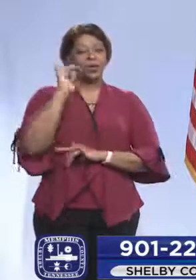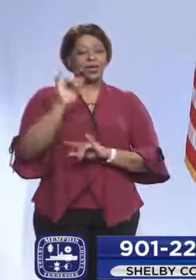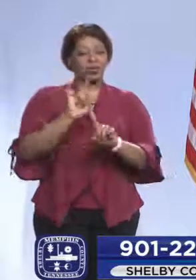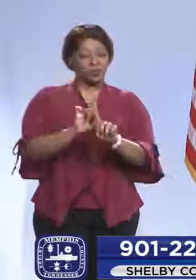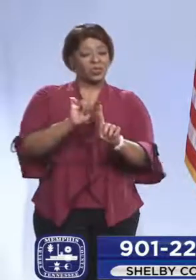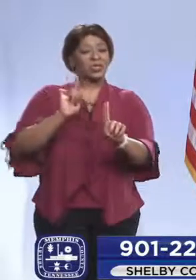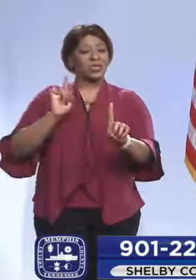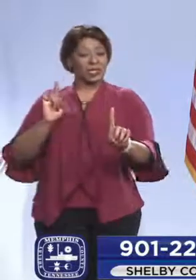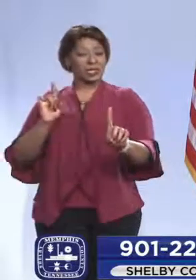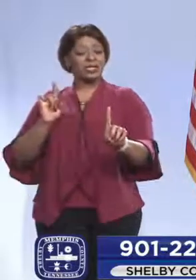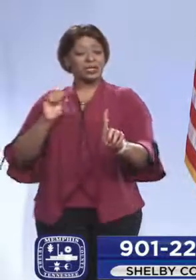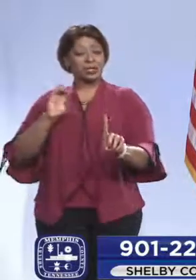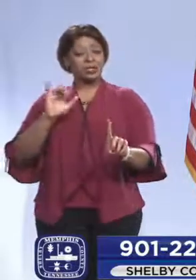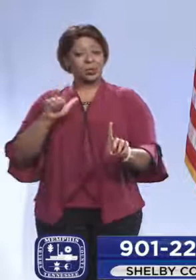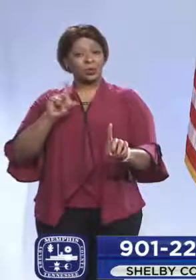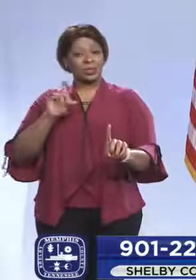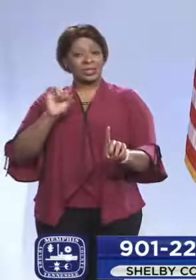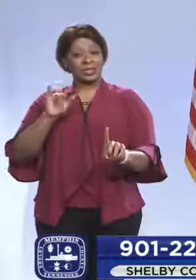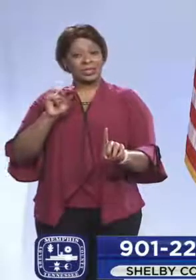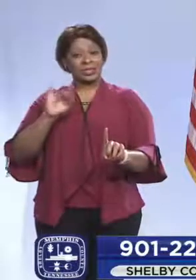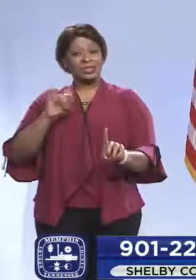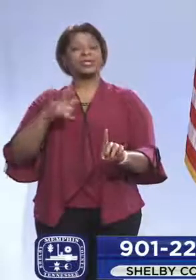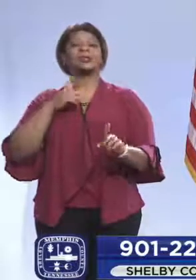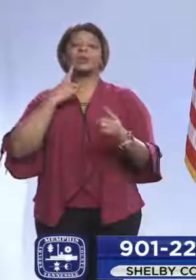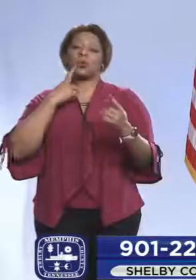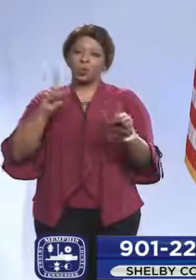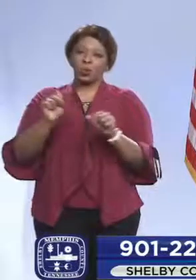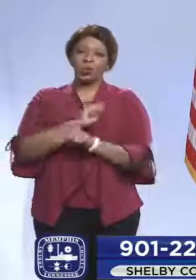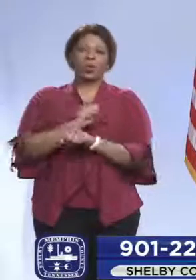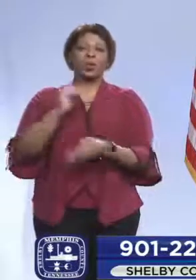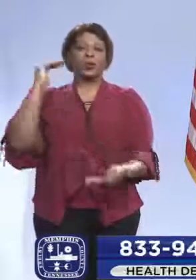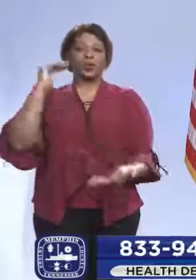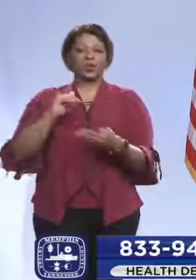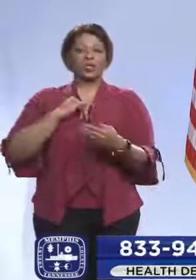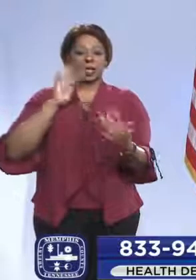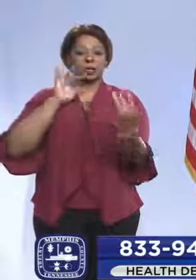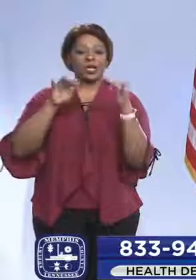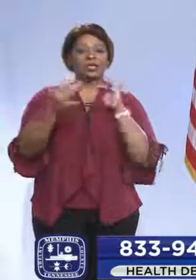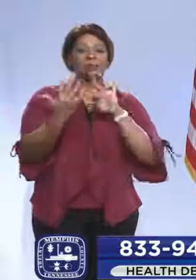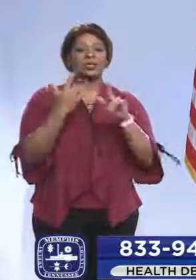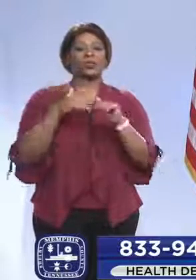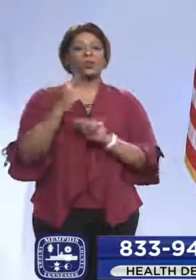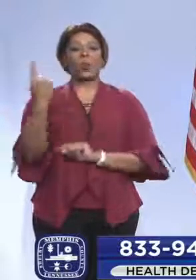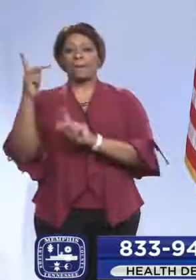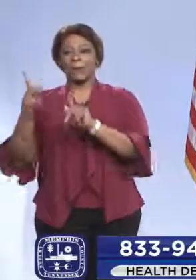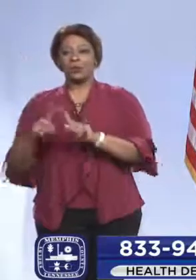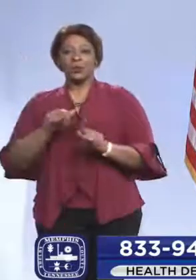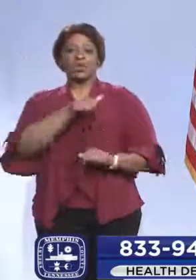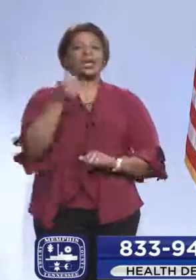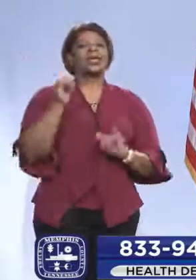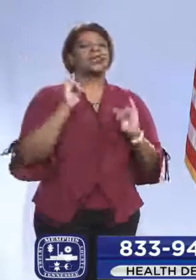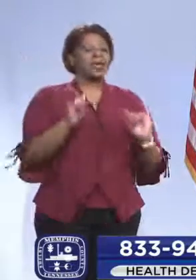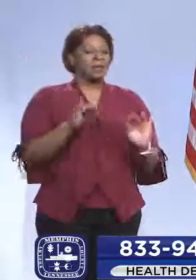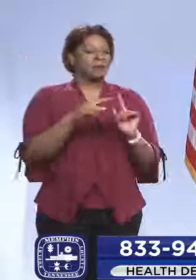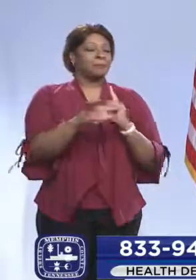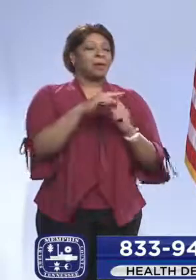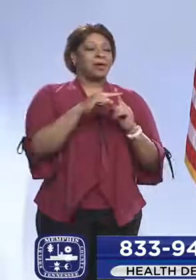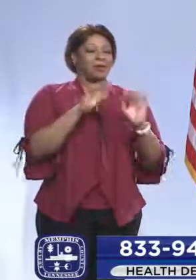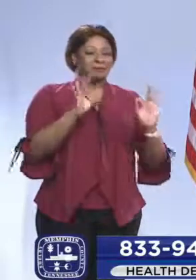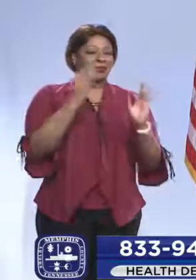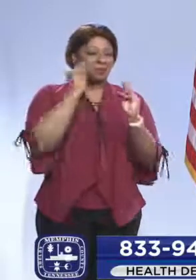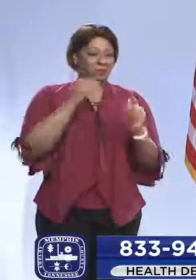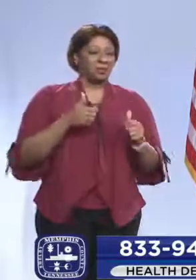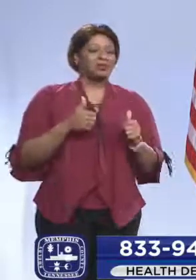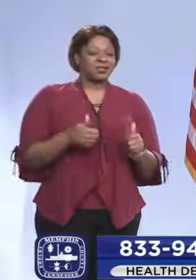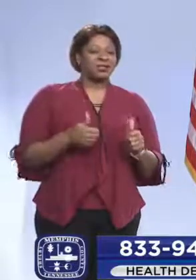is working, and it's reducing the transmission that we have from one person to another, so that's positive findings. If we